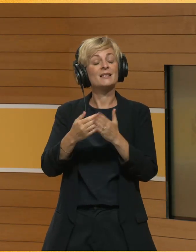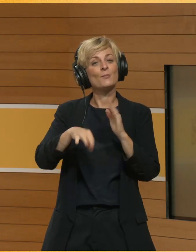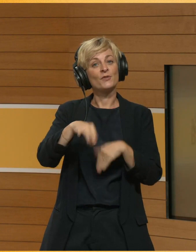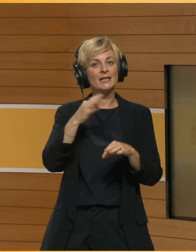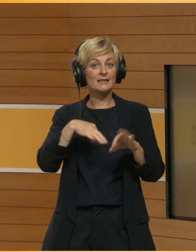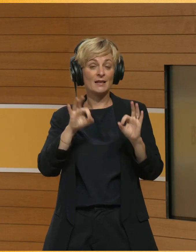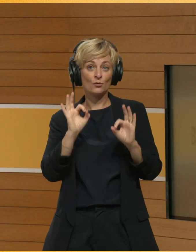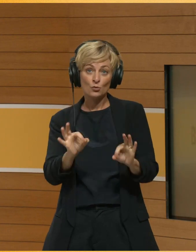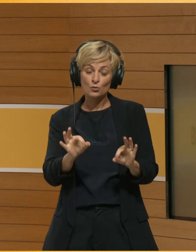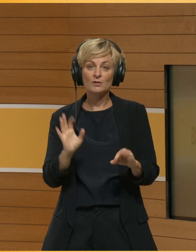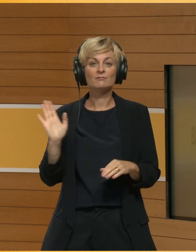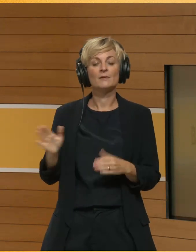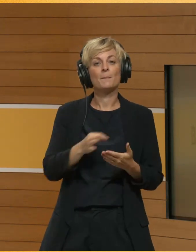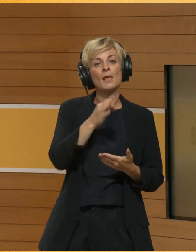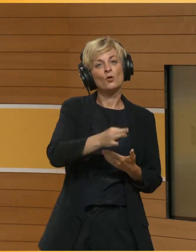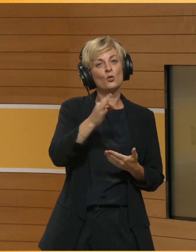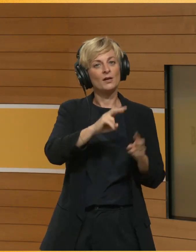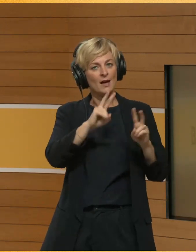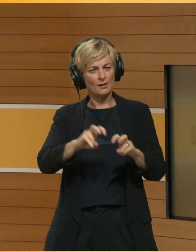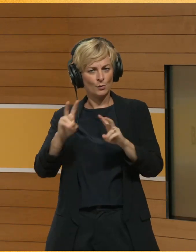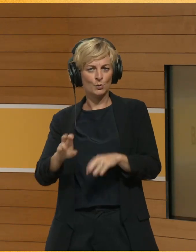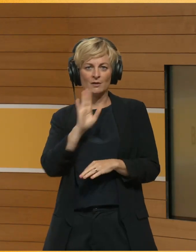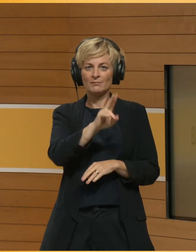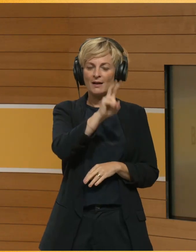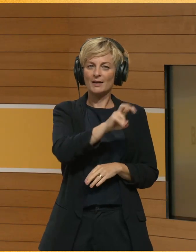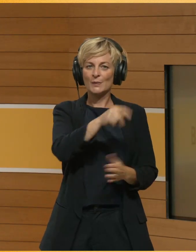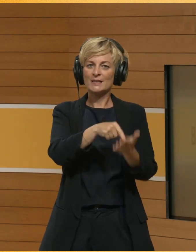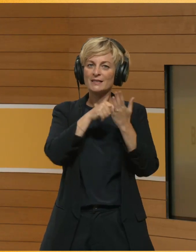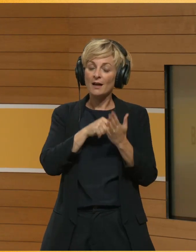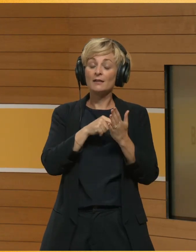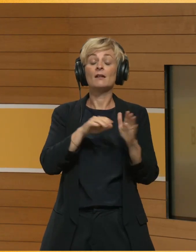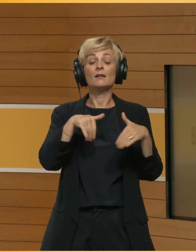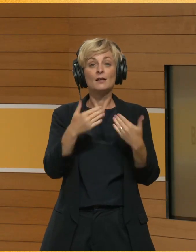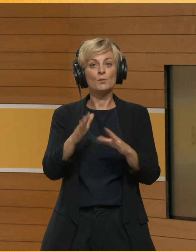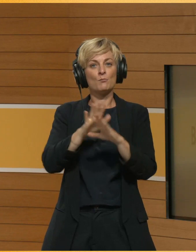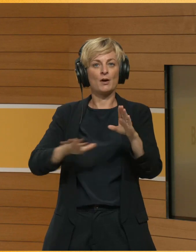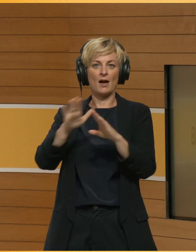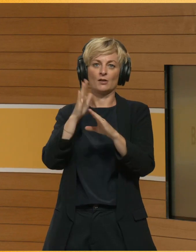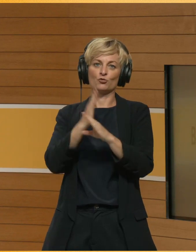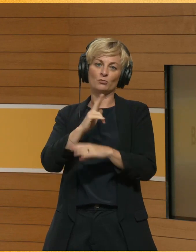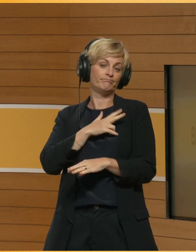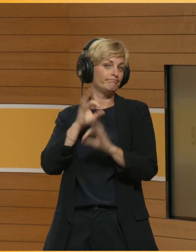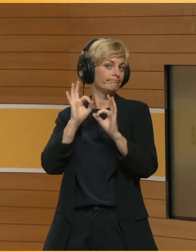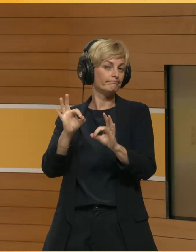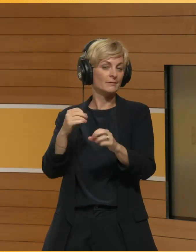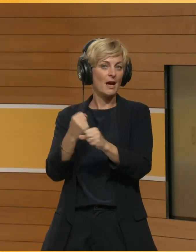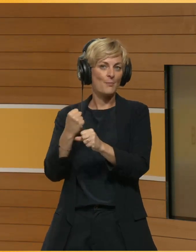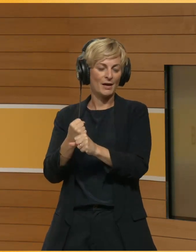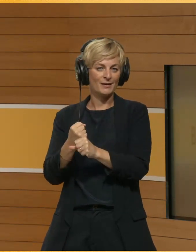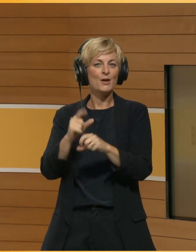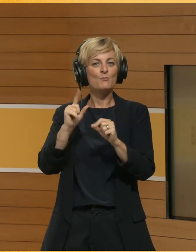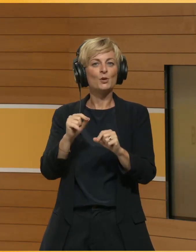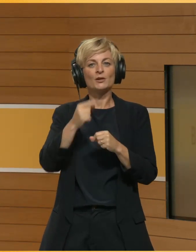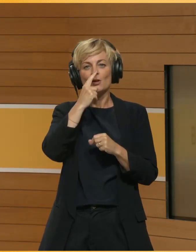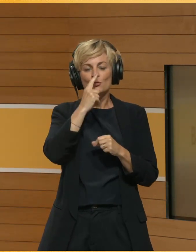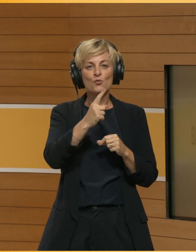are, what are the areas where you're actually good at already, and they're not just gaps, and not everything needs to